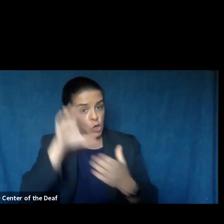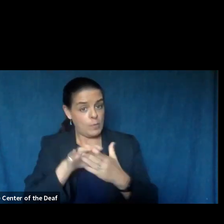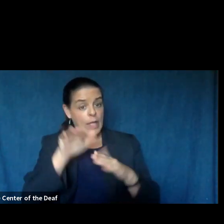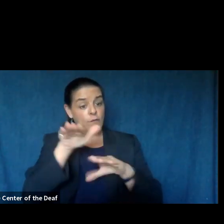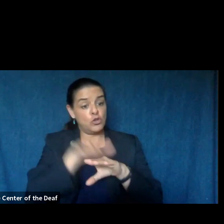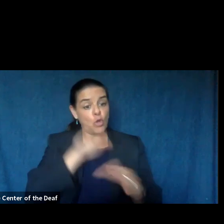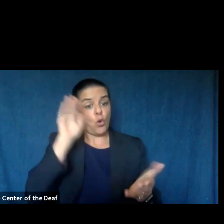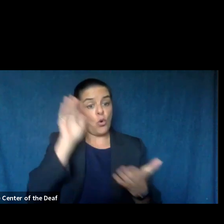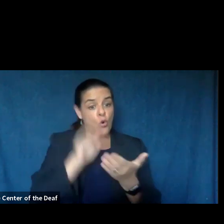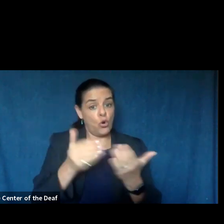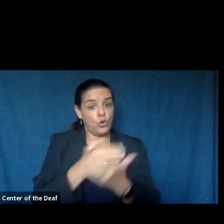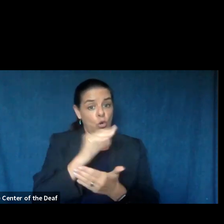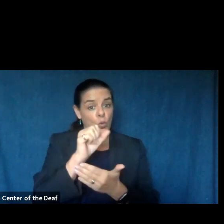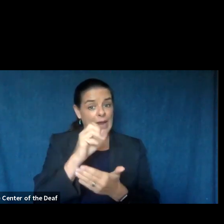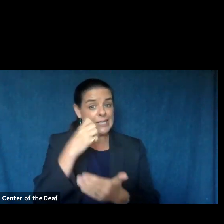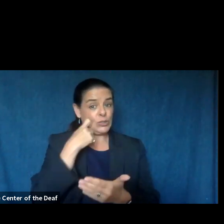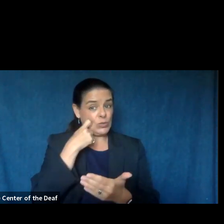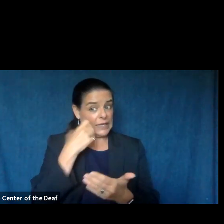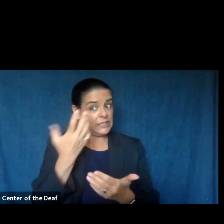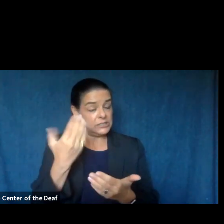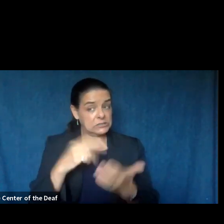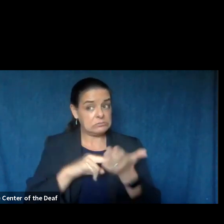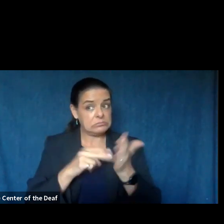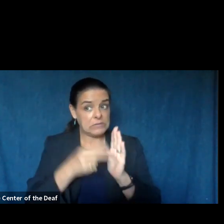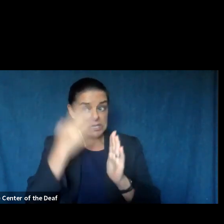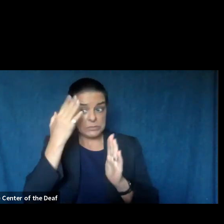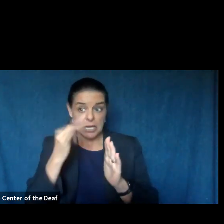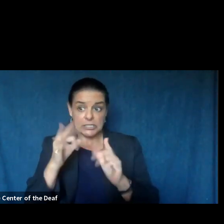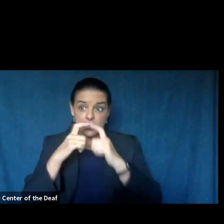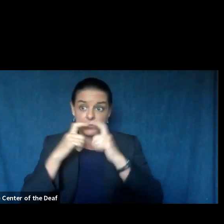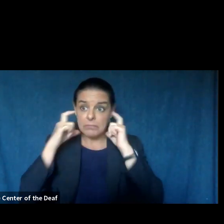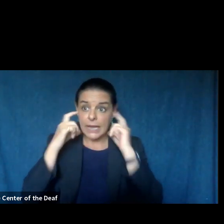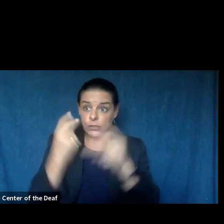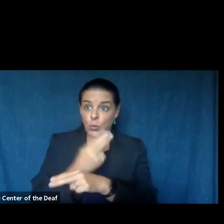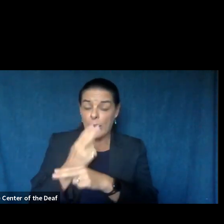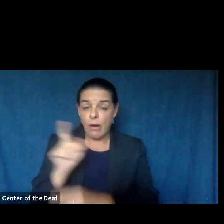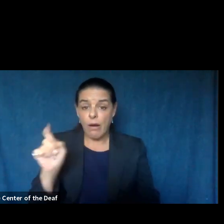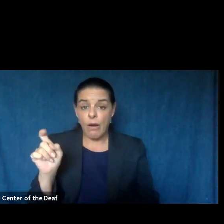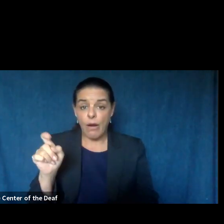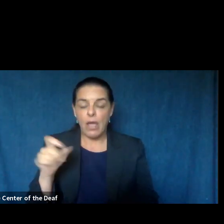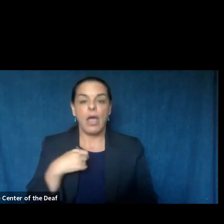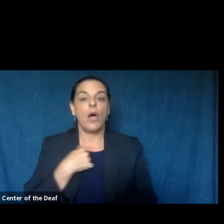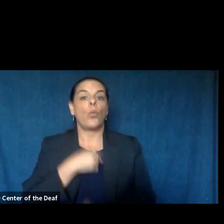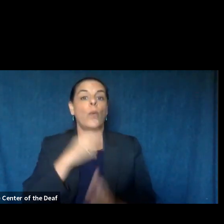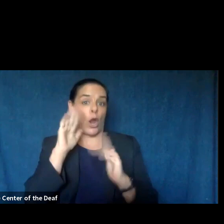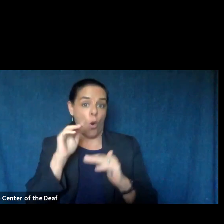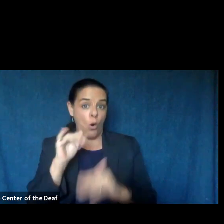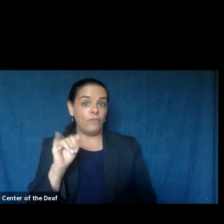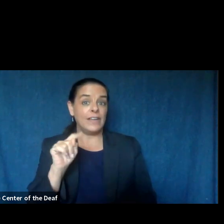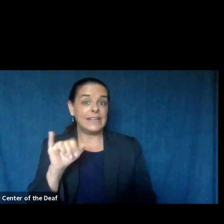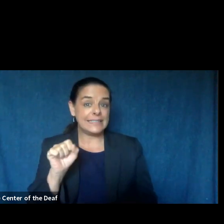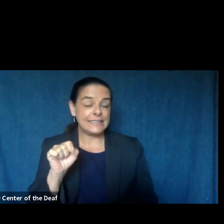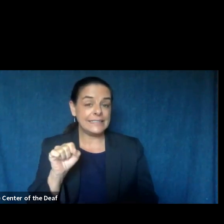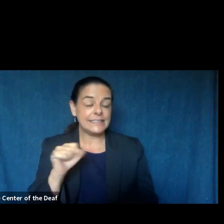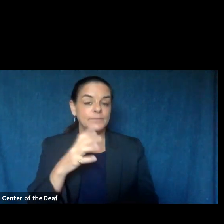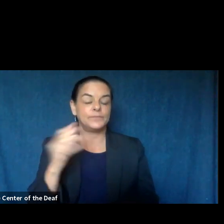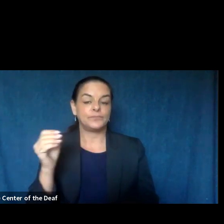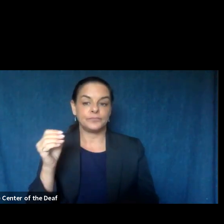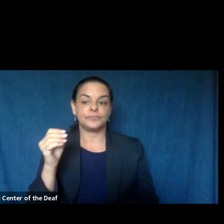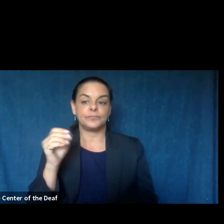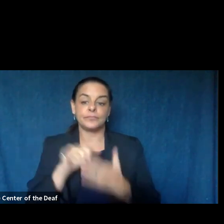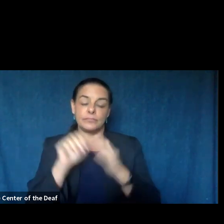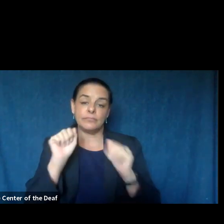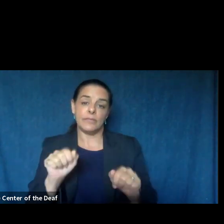recent days is another indicator of this? I think that we're hopeful that it is, and you know, that can